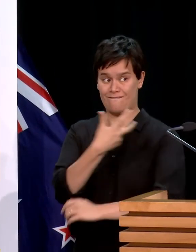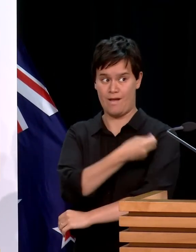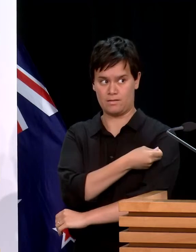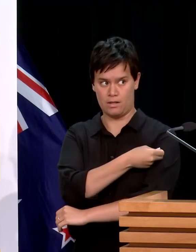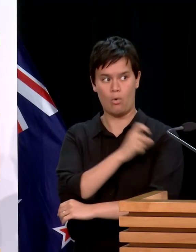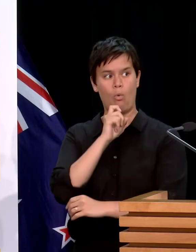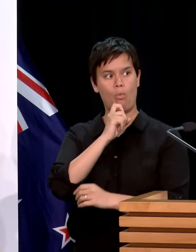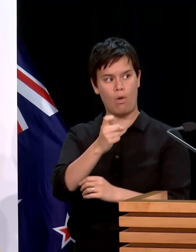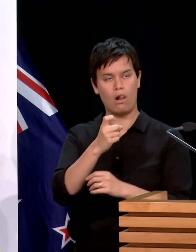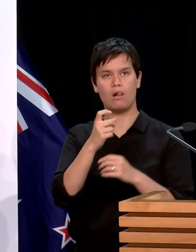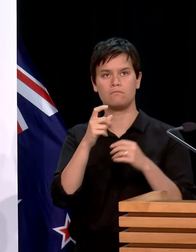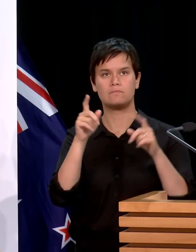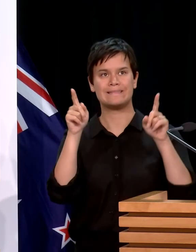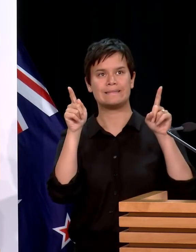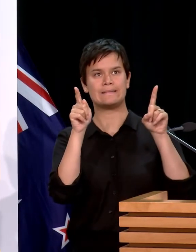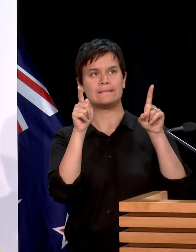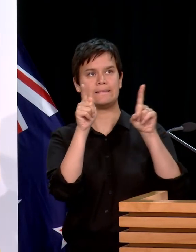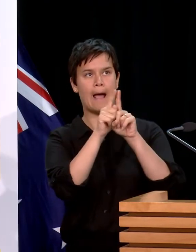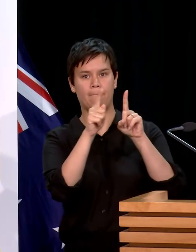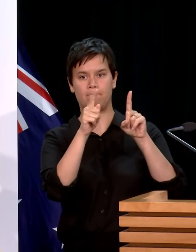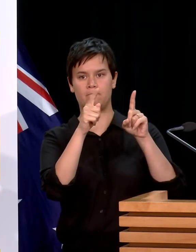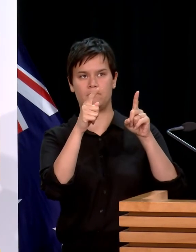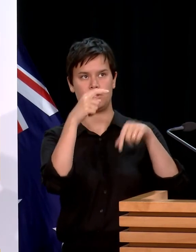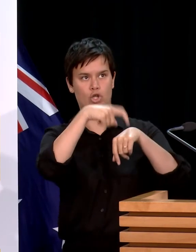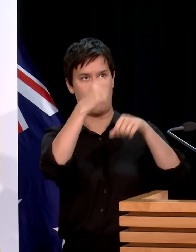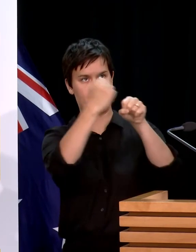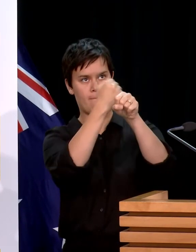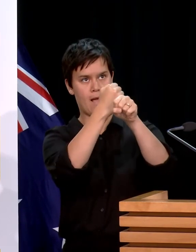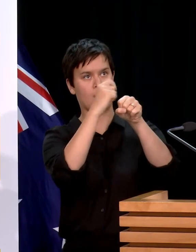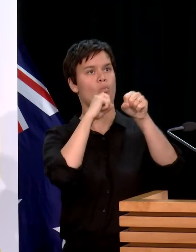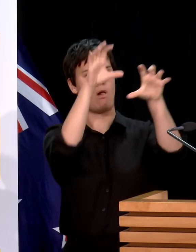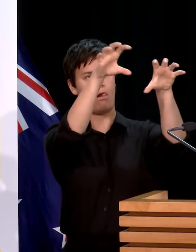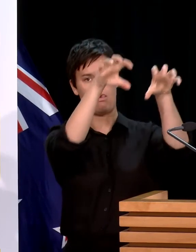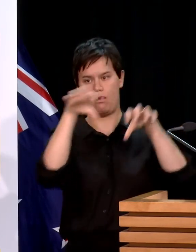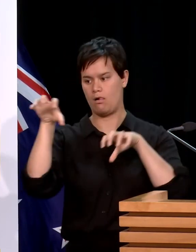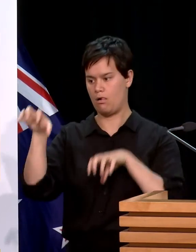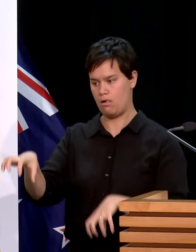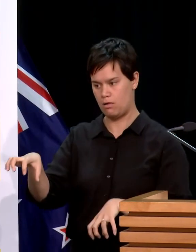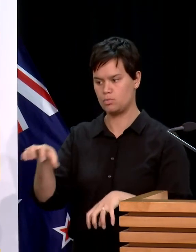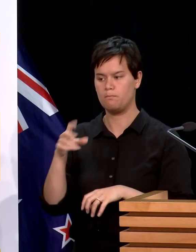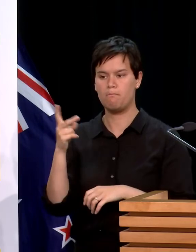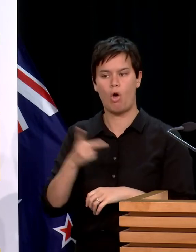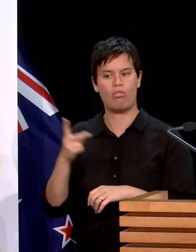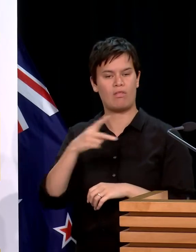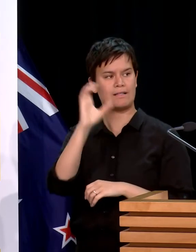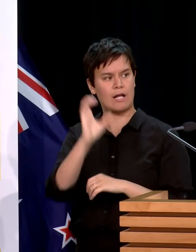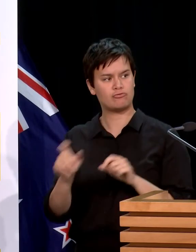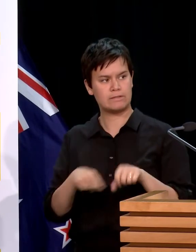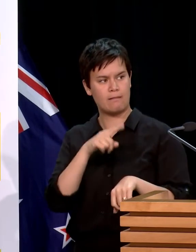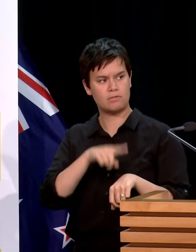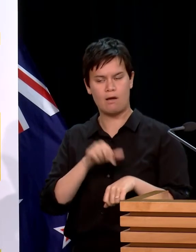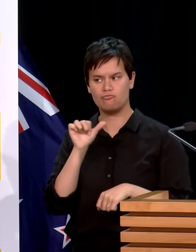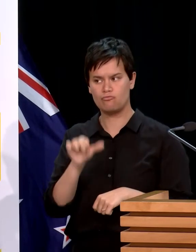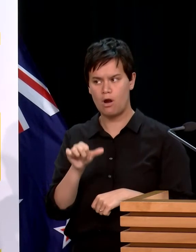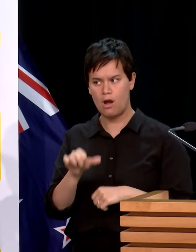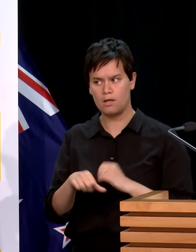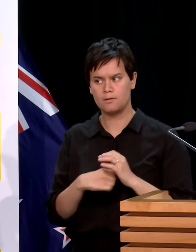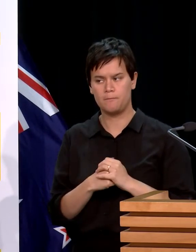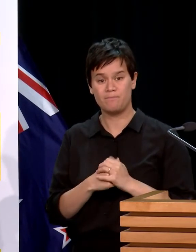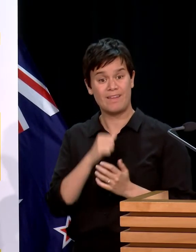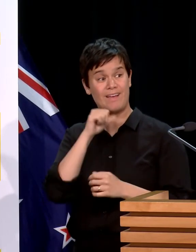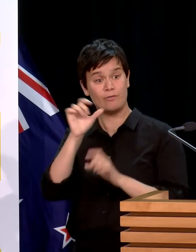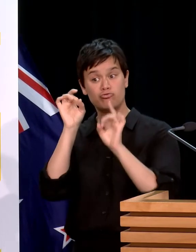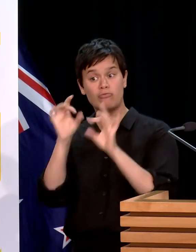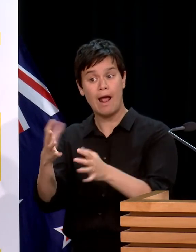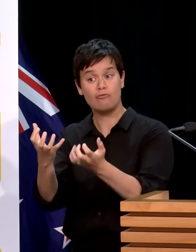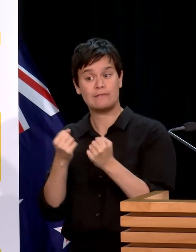which case, might New Zealand be piggybacking on the fact that Australia's getting them a bit early, so we might get them